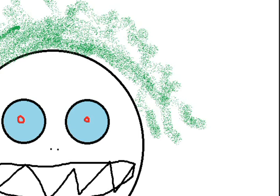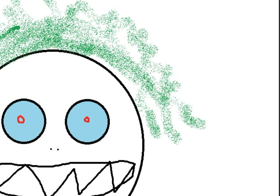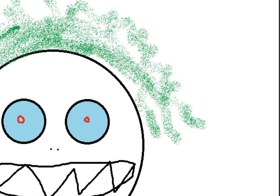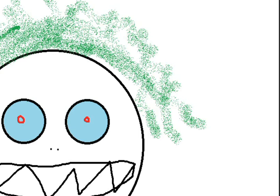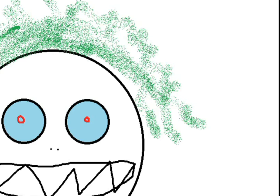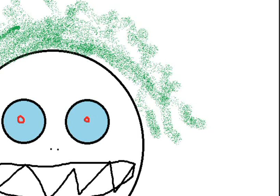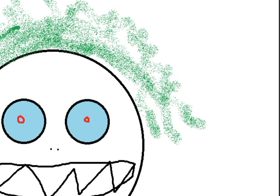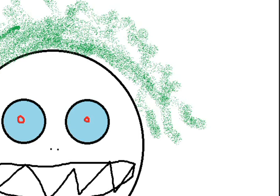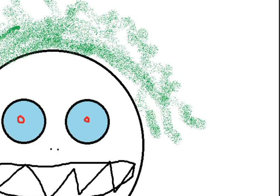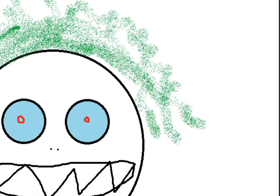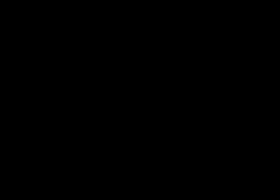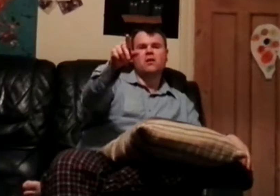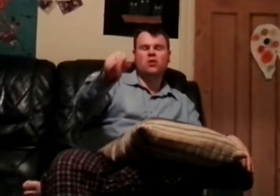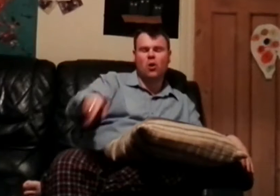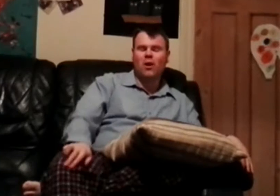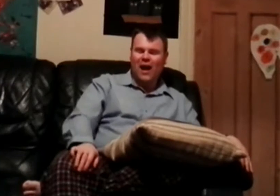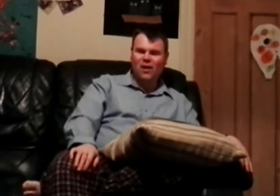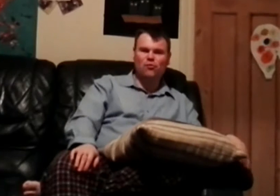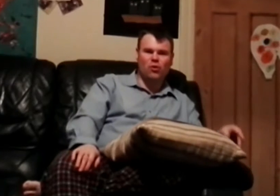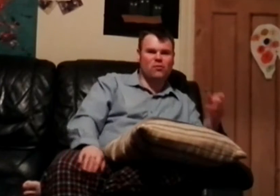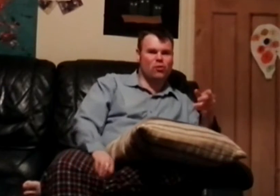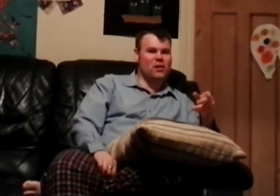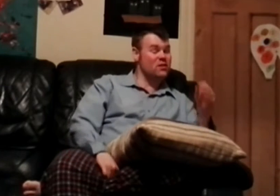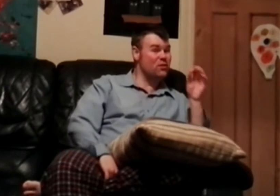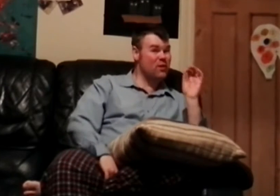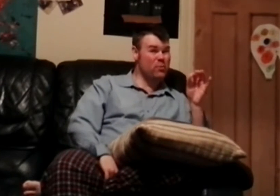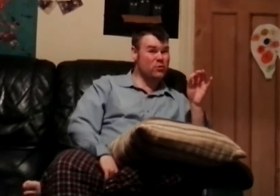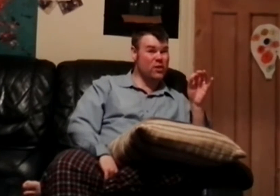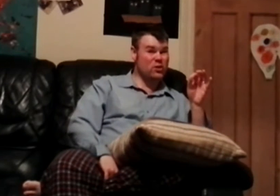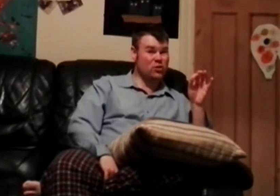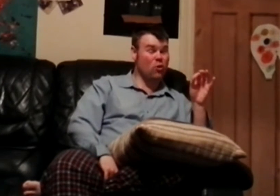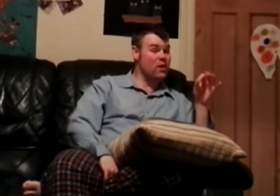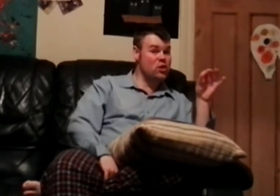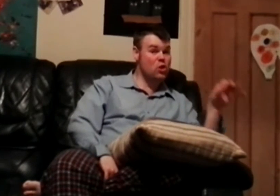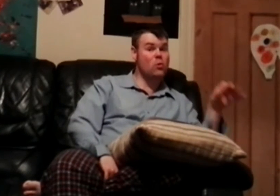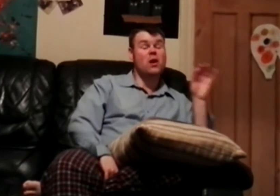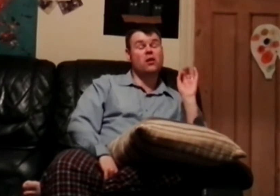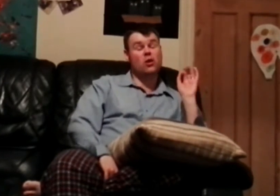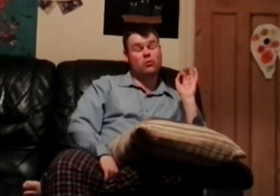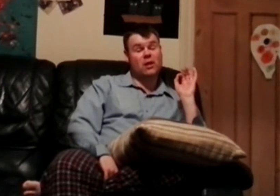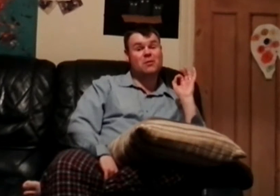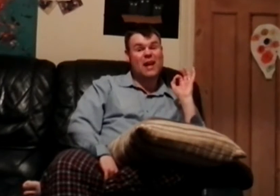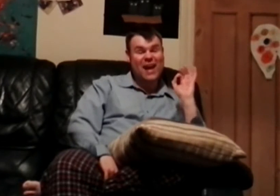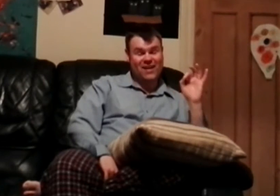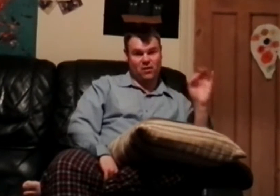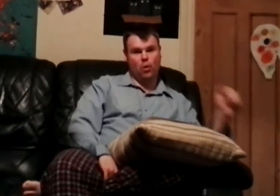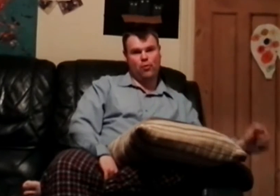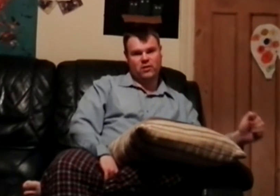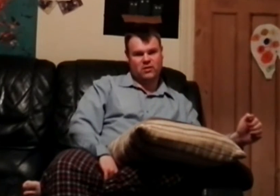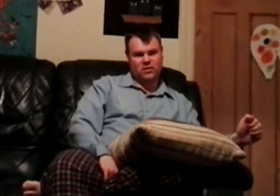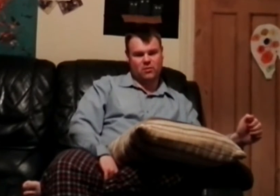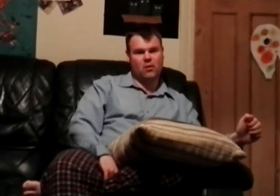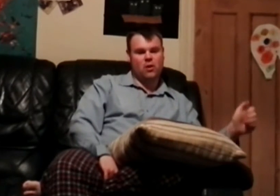A THOG video. So, Android have released a developer's version of their new codenamed N operating system